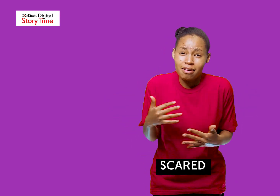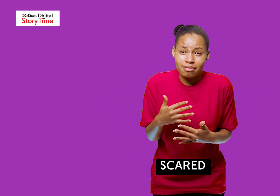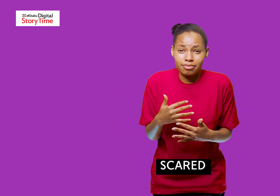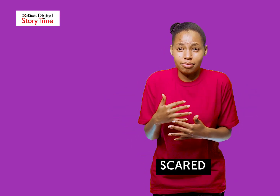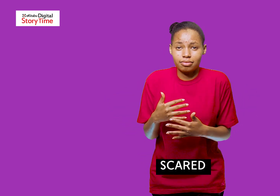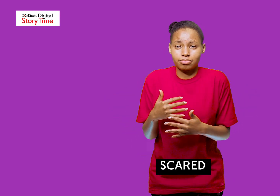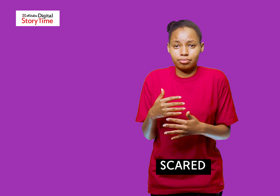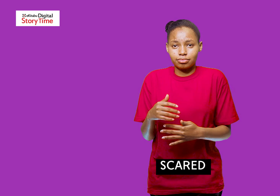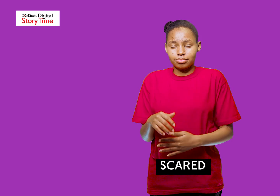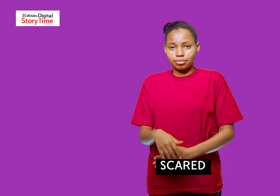Scared.